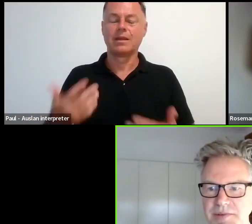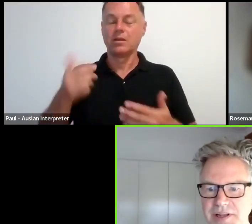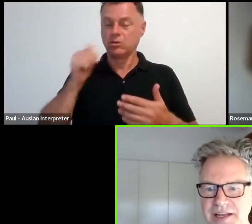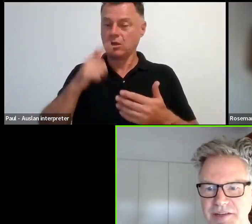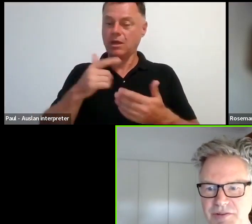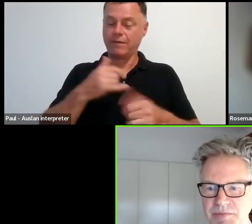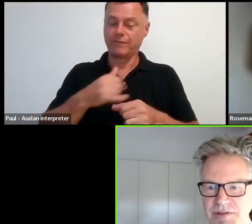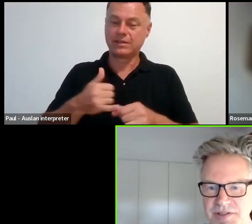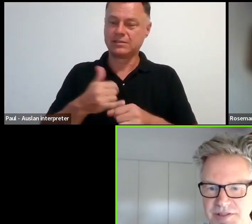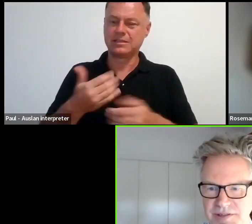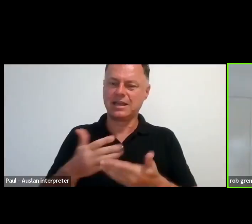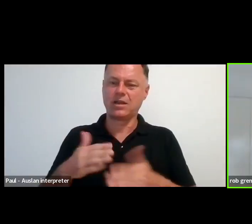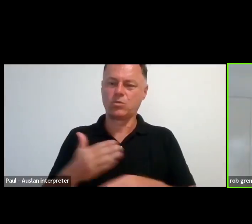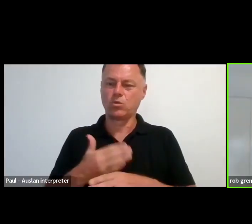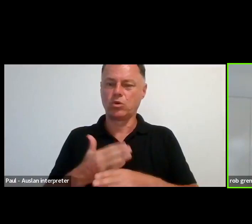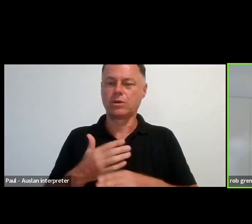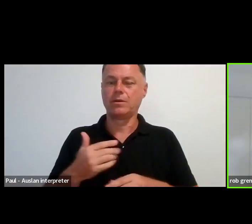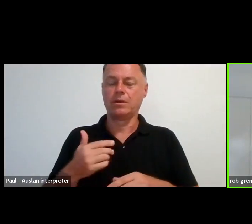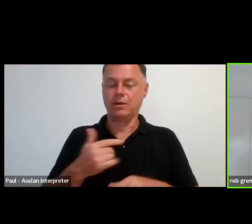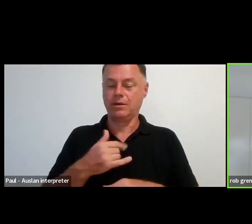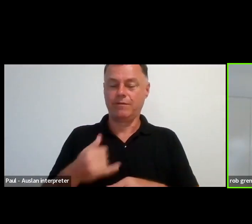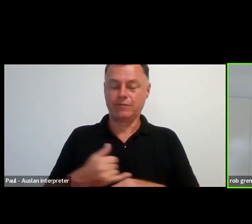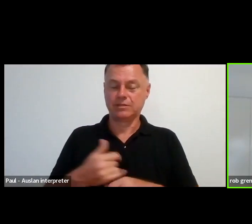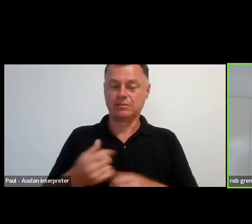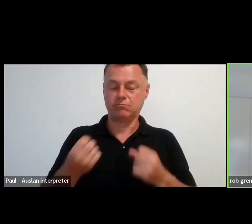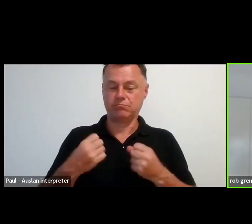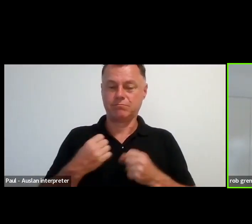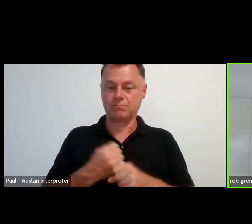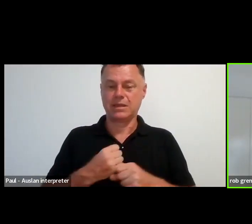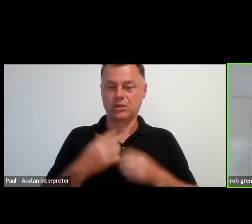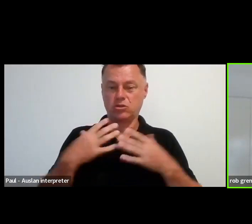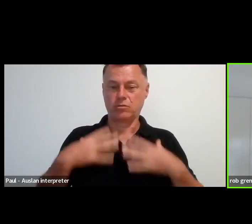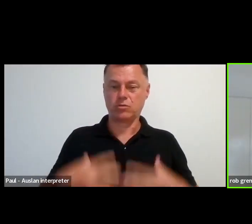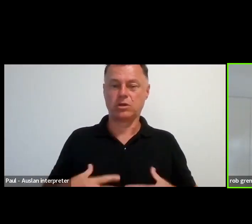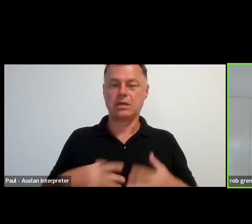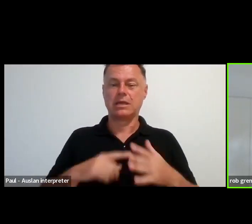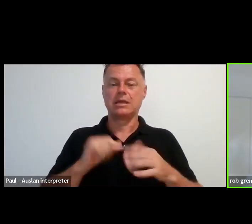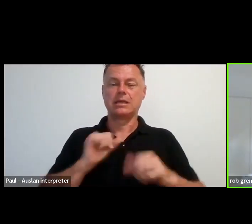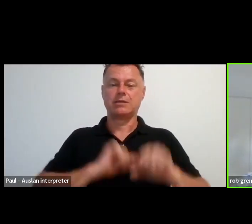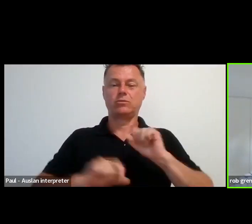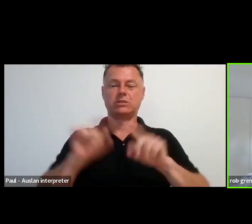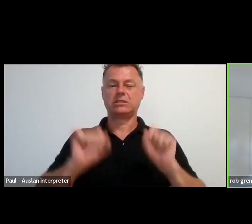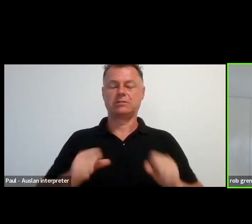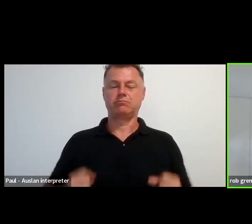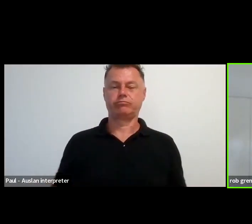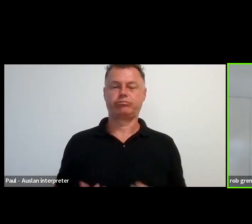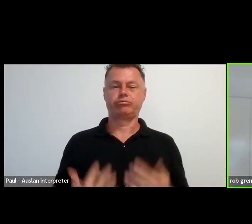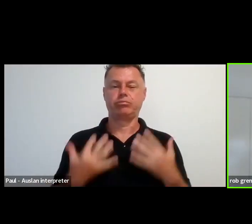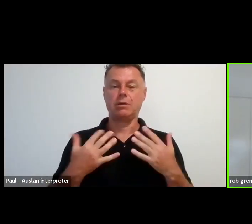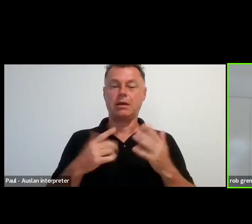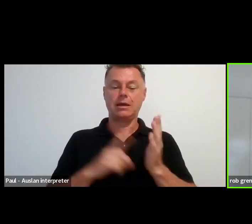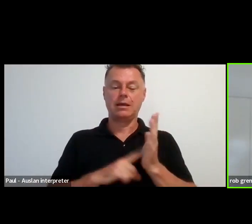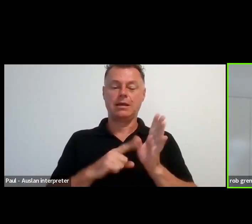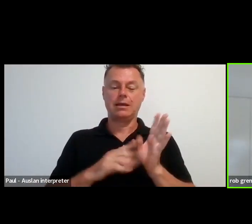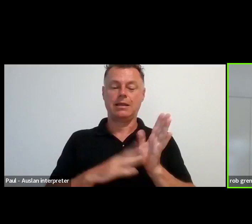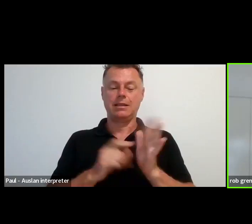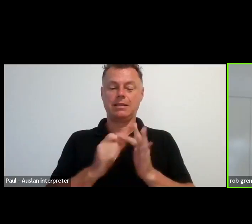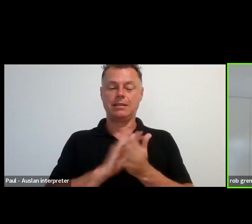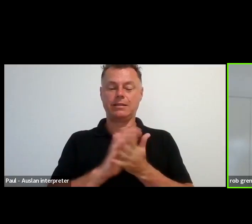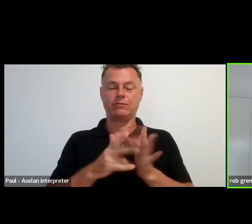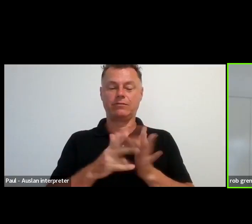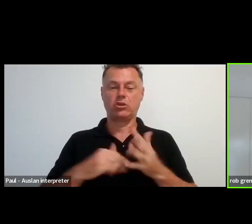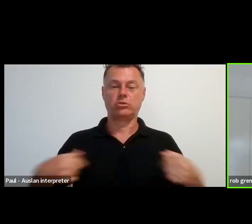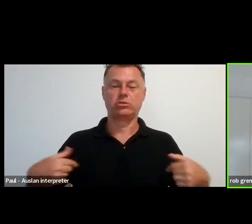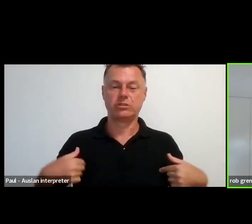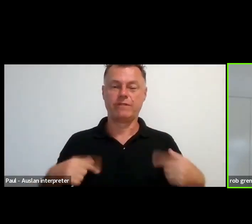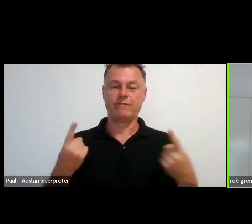is by stimulating your immune system, and your lymph nodes are the first stage of your immune system.